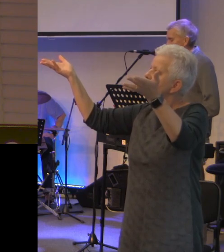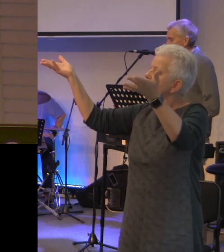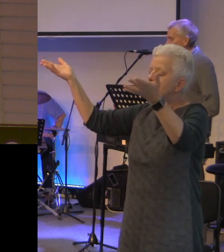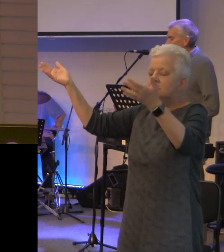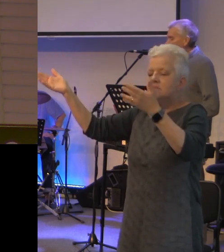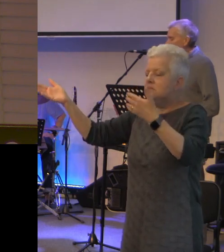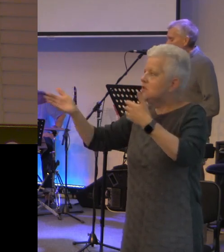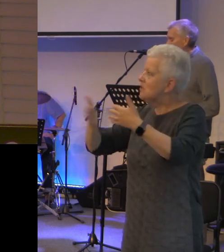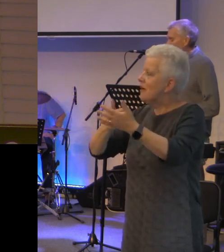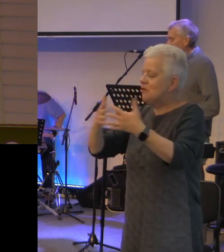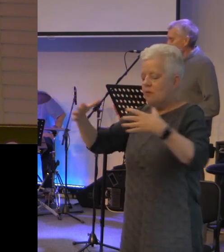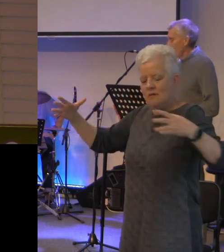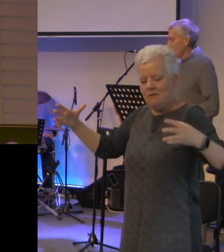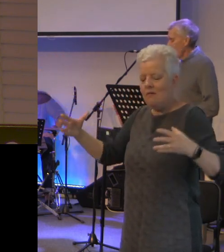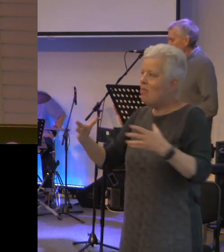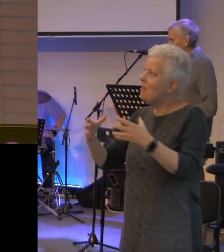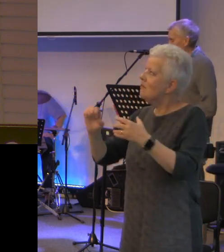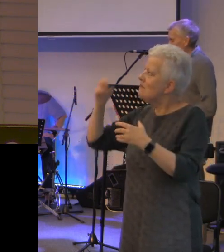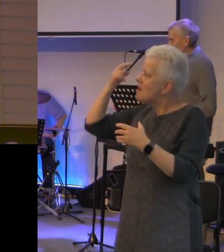Wherever your people gather in your name,